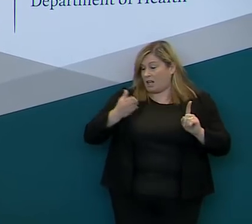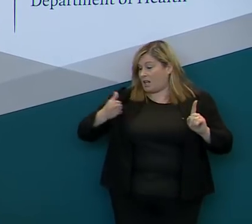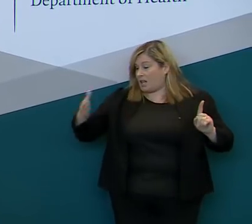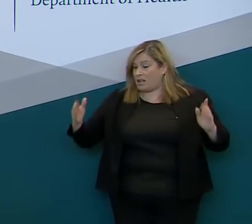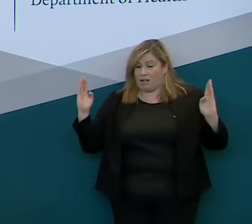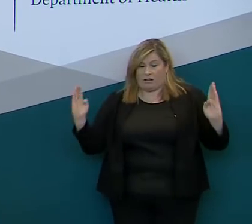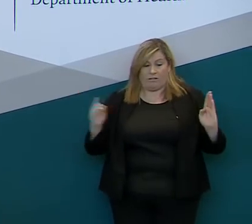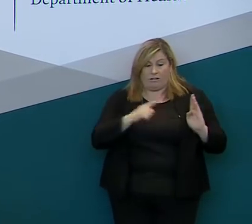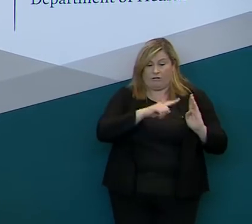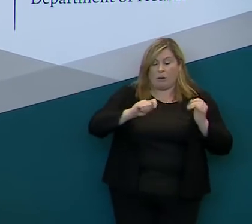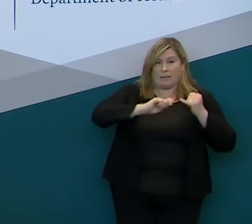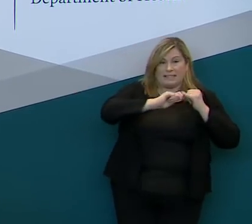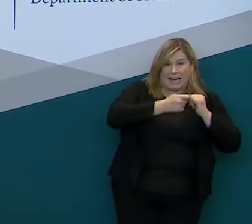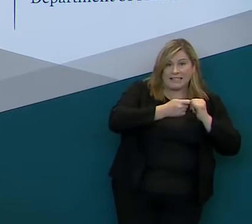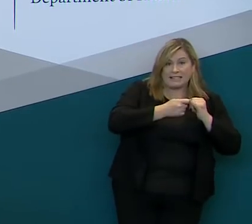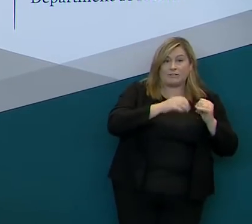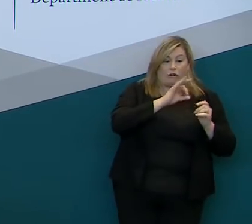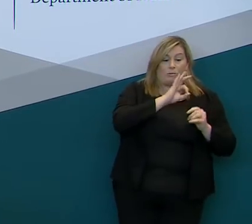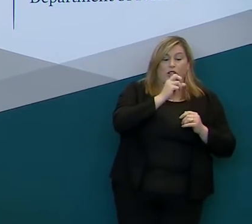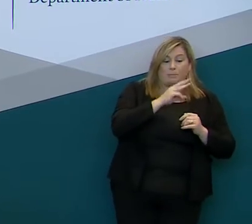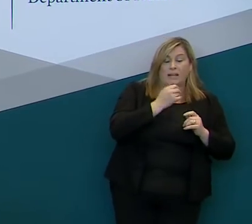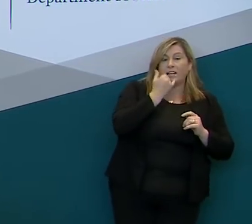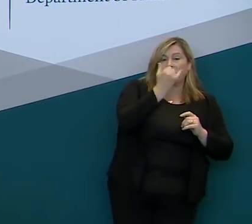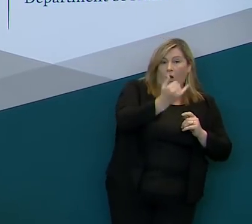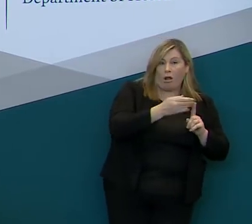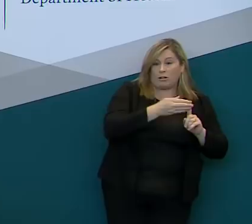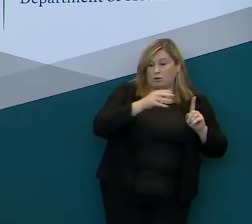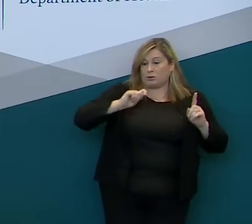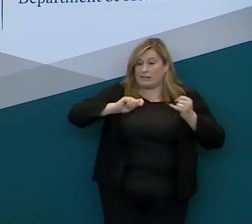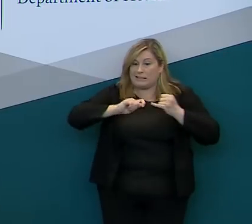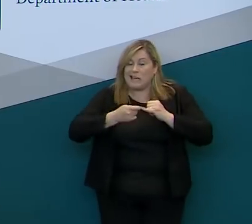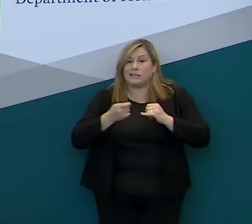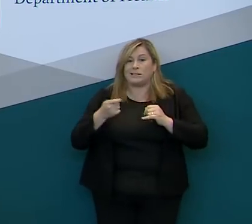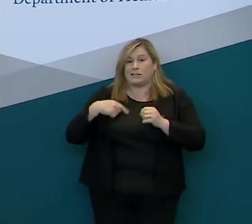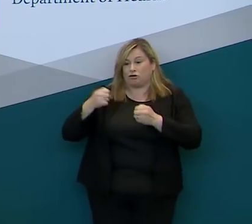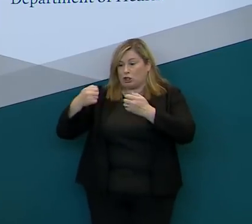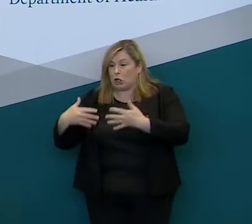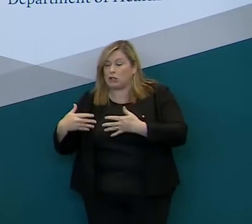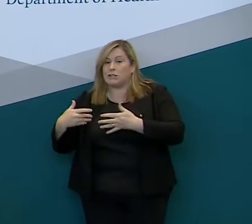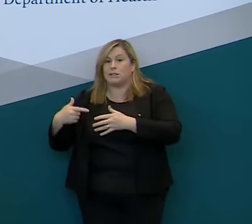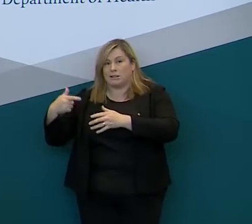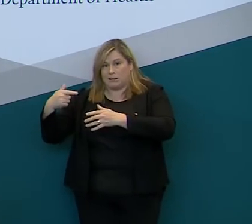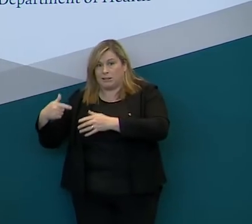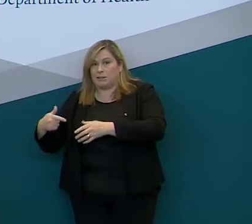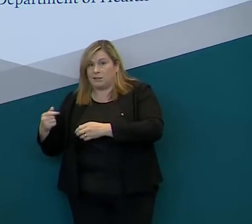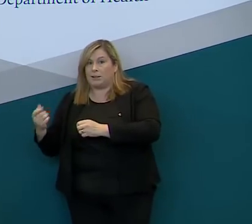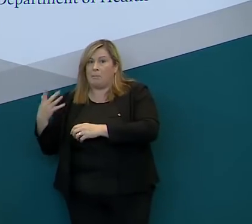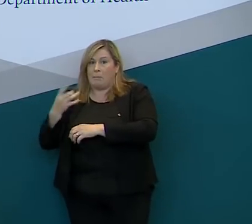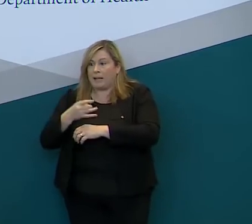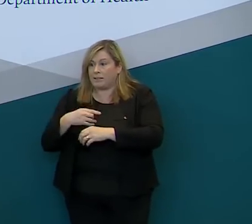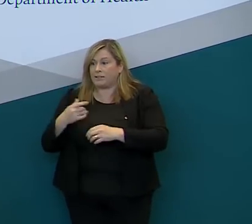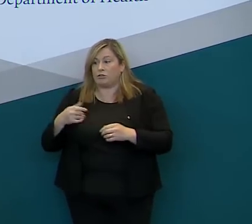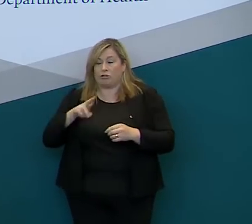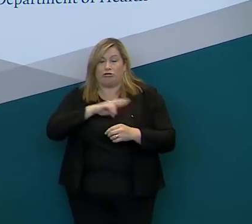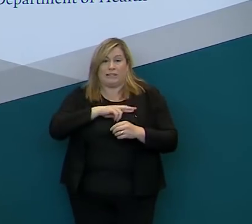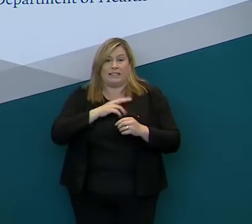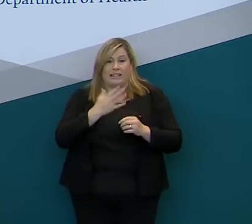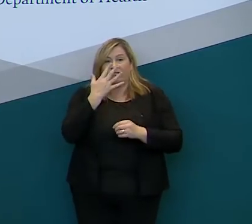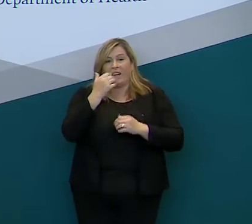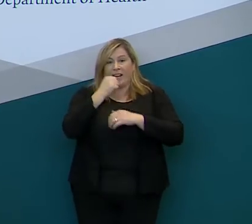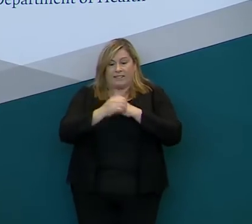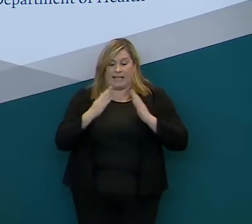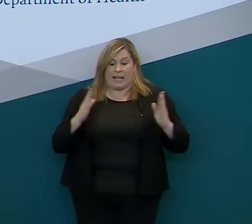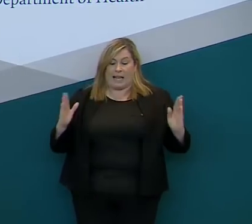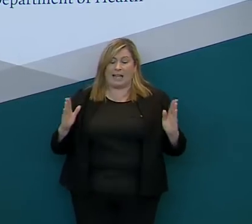long the testing process is now taking to turn around? I might take that, that's okay. So you're right, the median time is 5 days. It